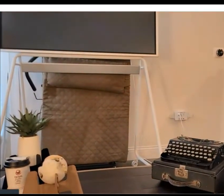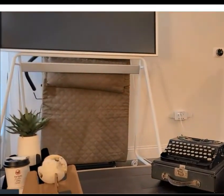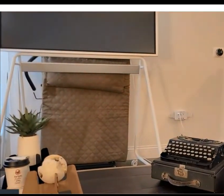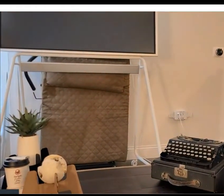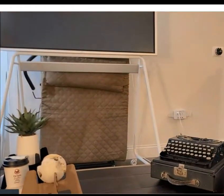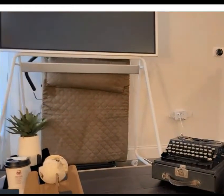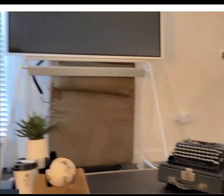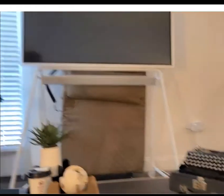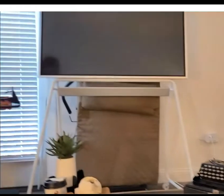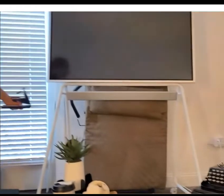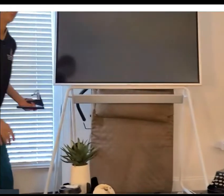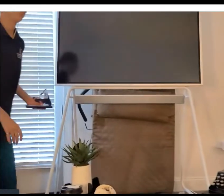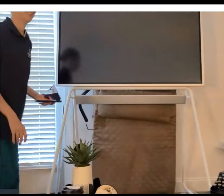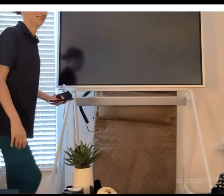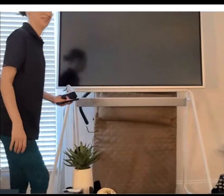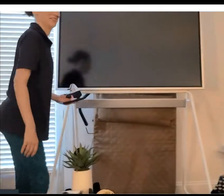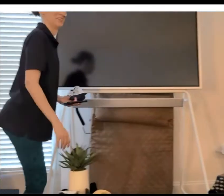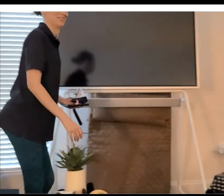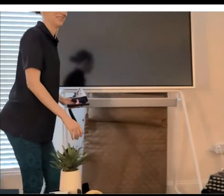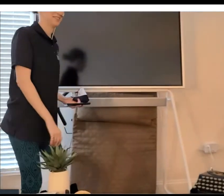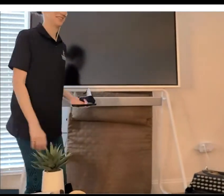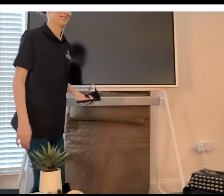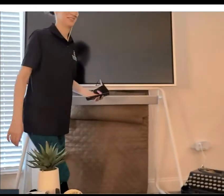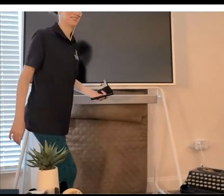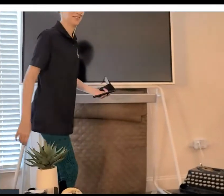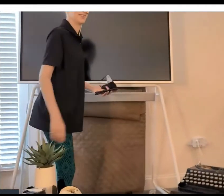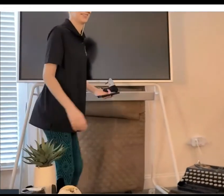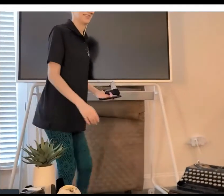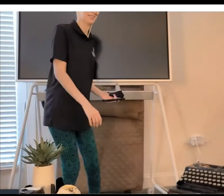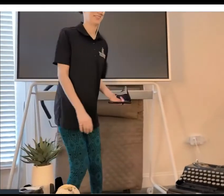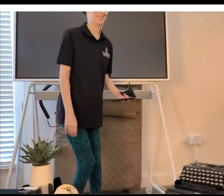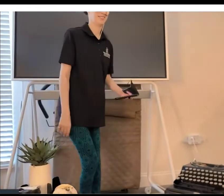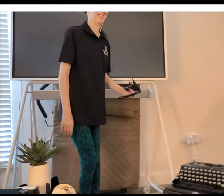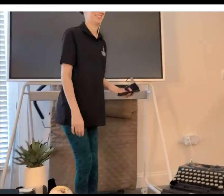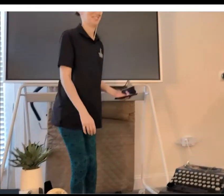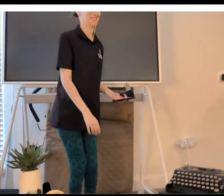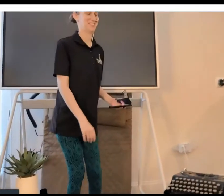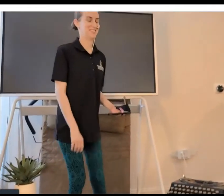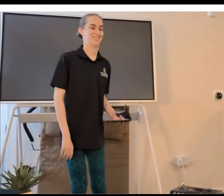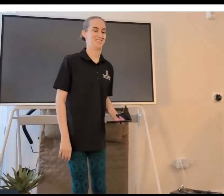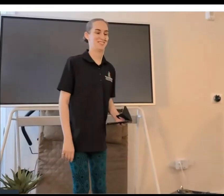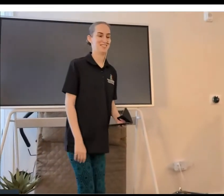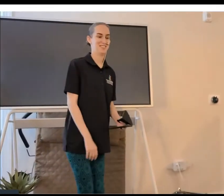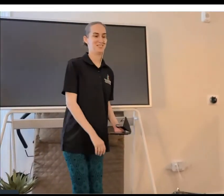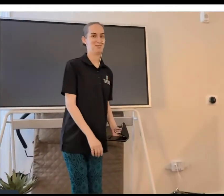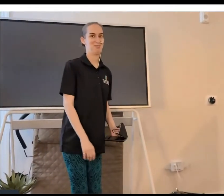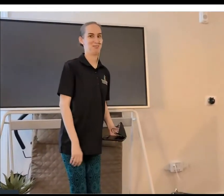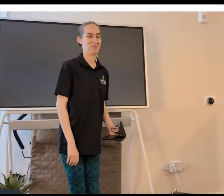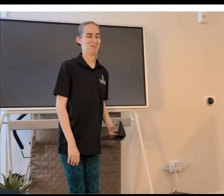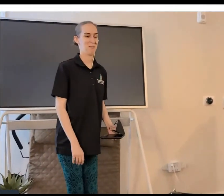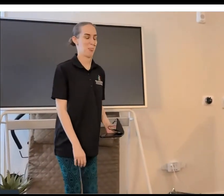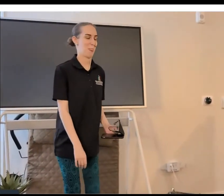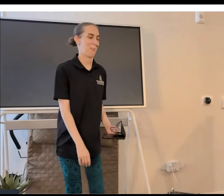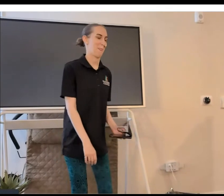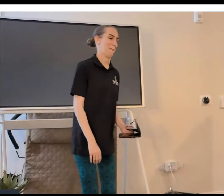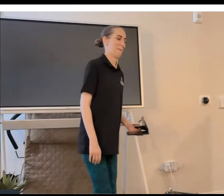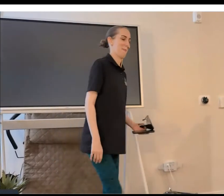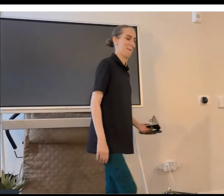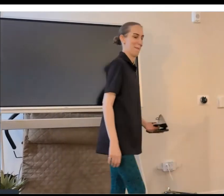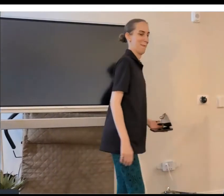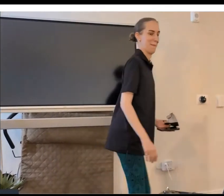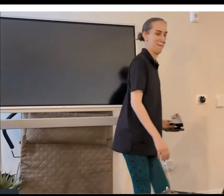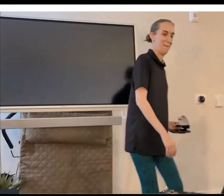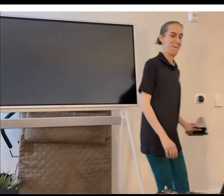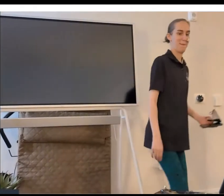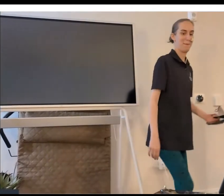Well, I think it has something to do with pitting a mango. Never used it. Do you think Neil would want it? I don't know,